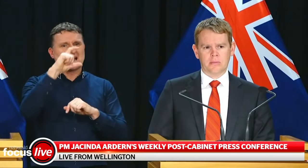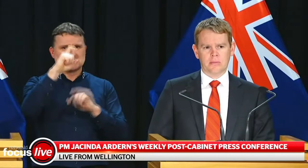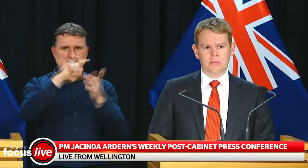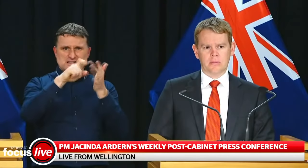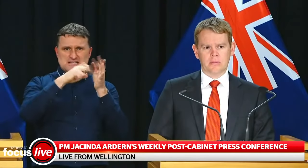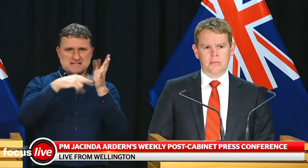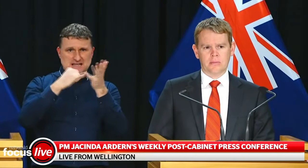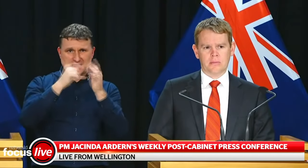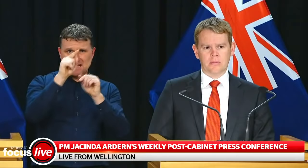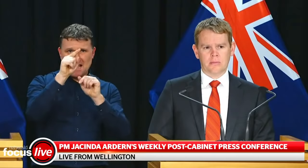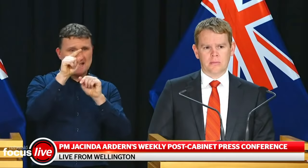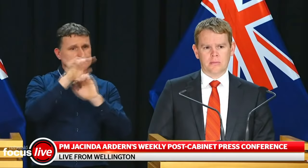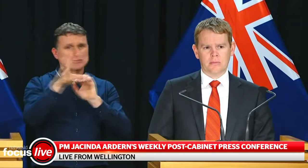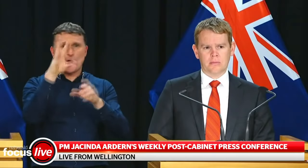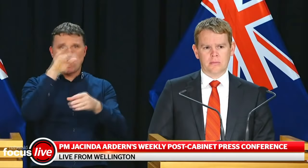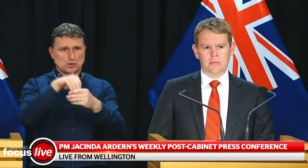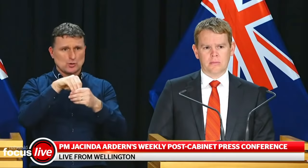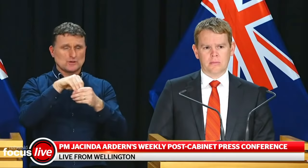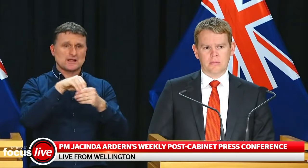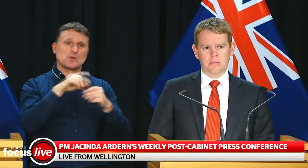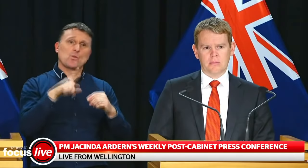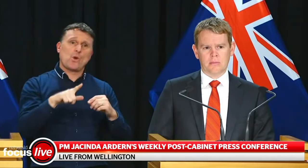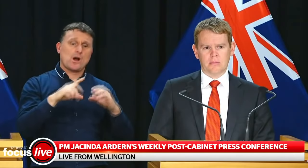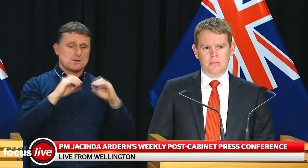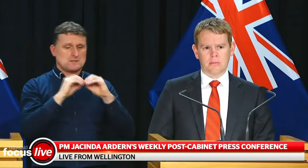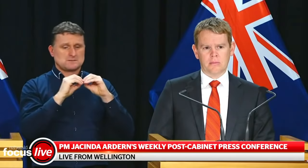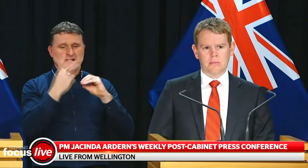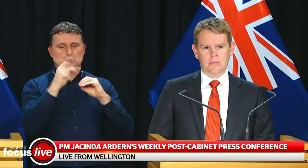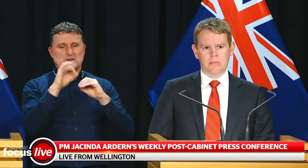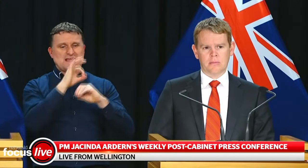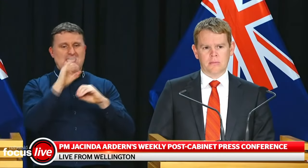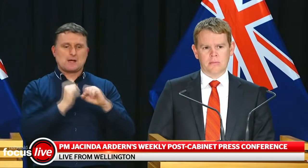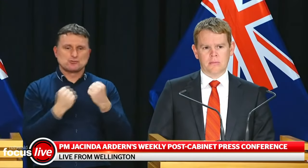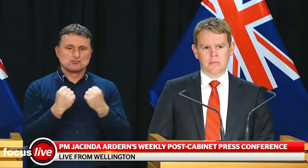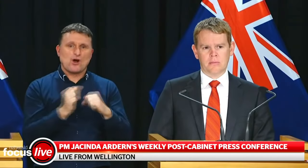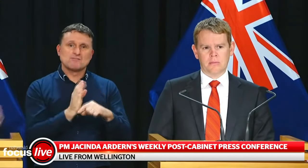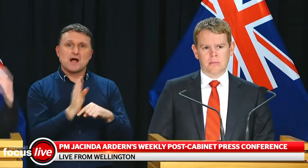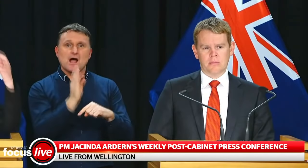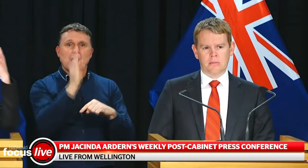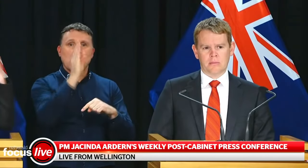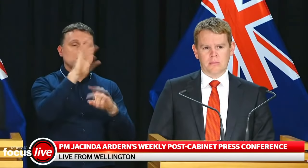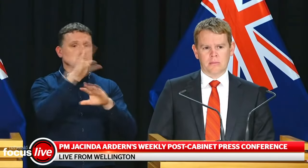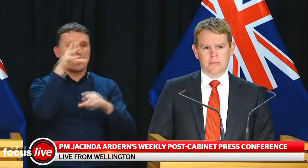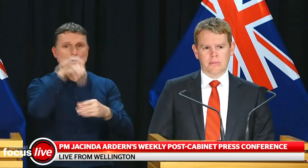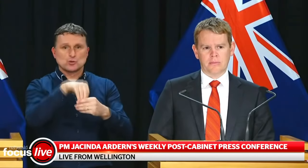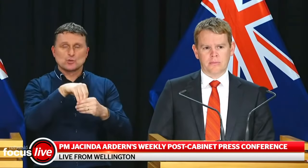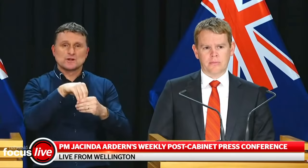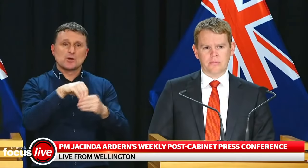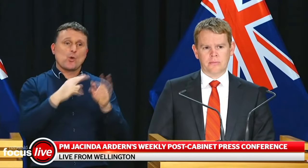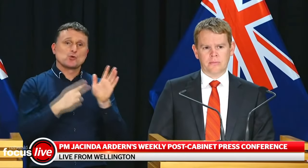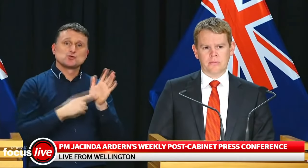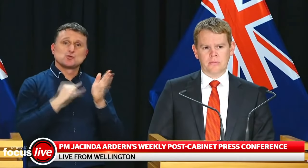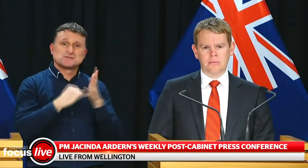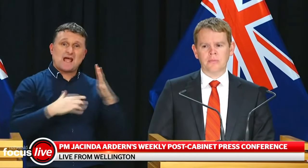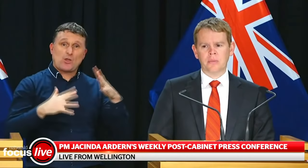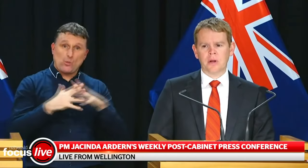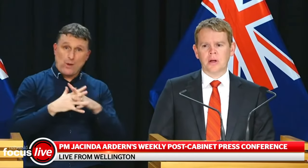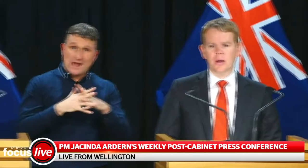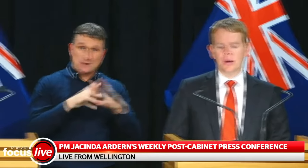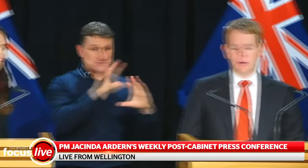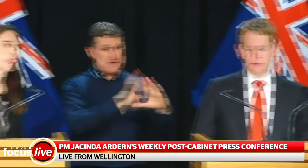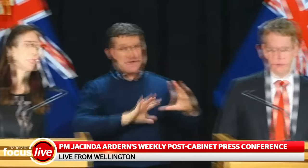20 hours drive from Brisbane, but there's no cases. Not including northern New South Wales, which uses southern Queensland as its